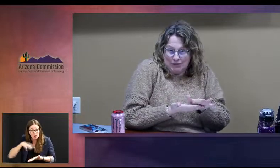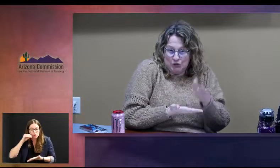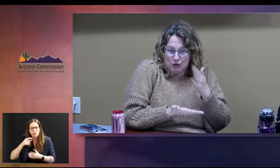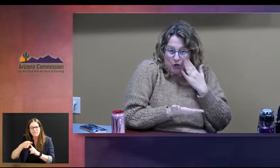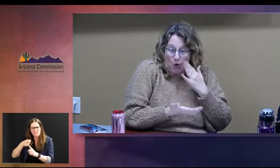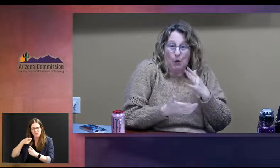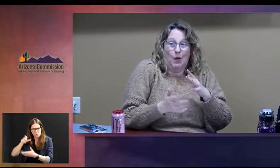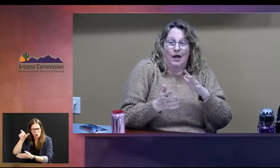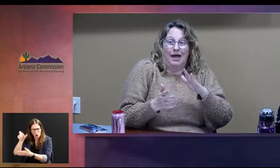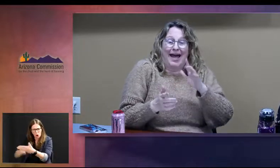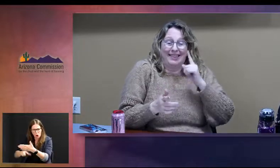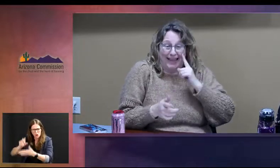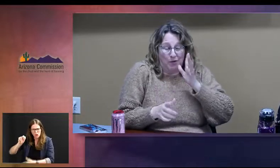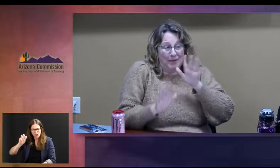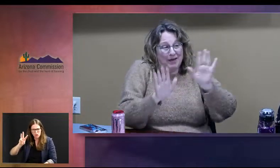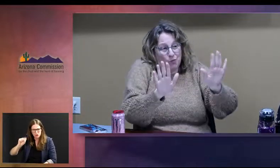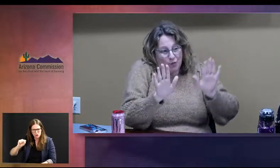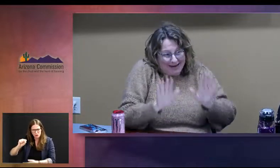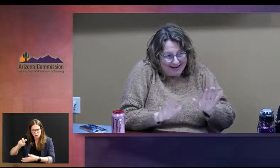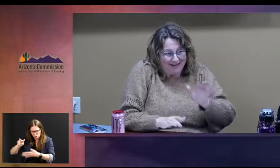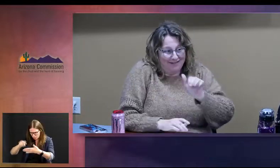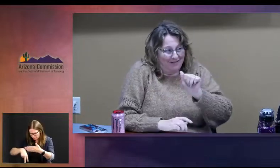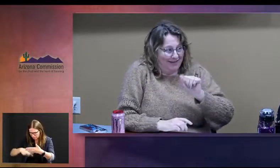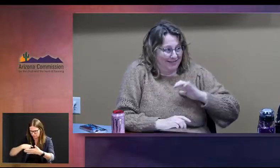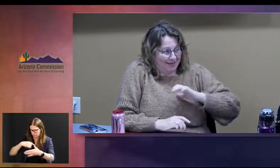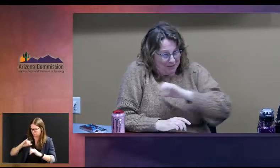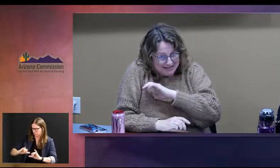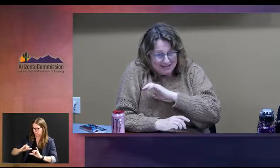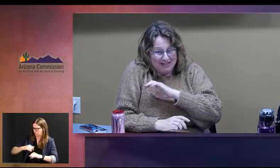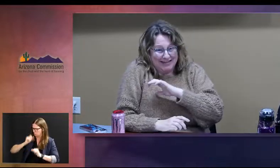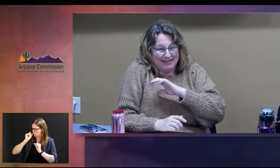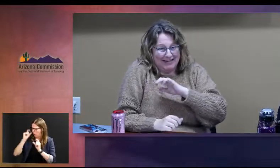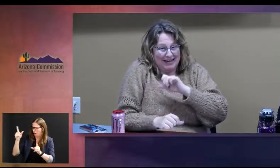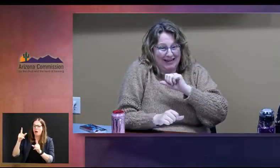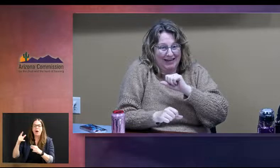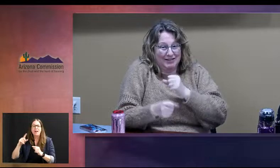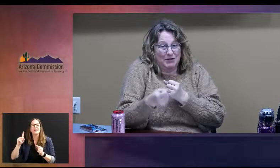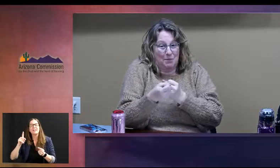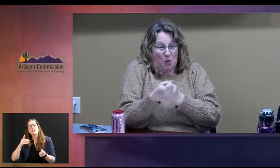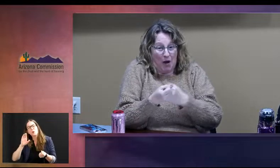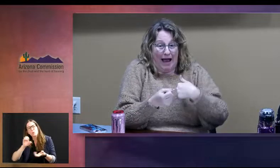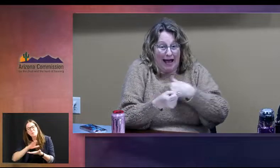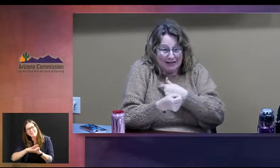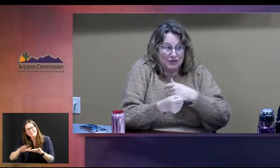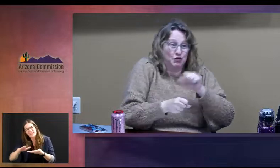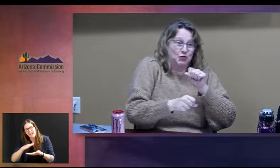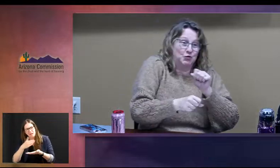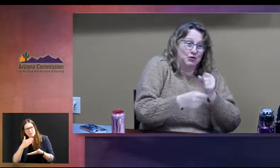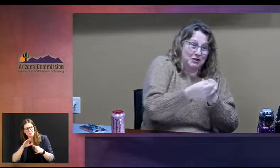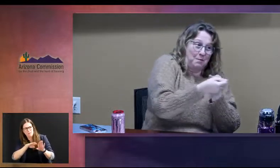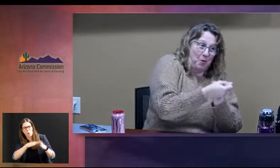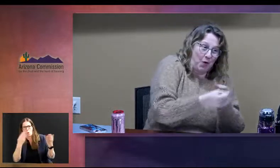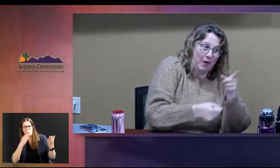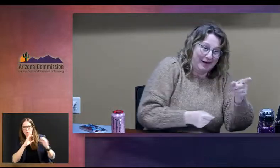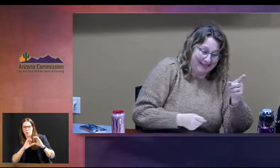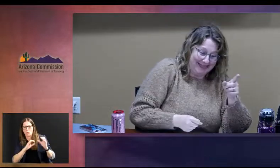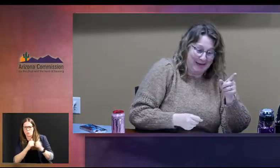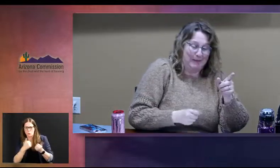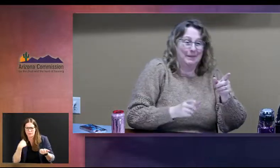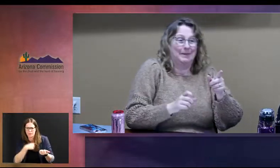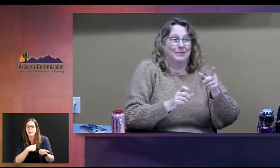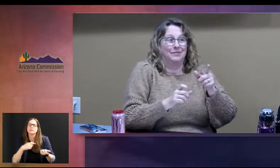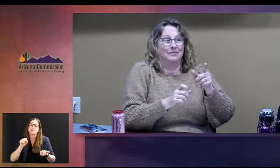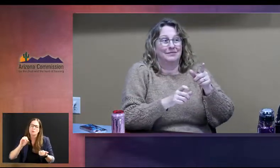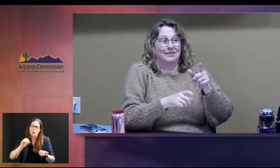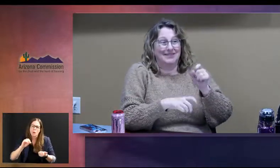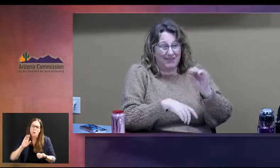coordinator. So I think that would have been nice to know. And I would think it would be great if the commission could support us